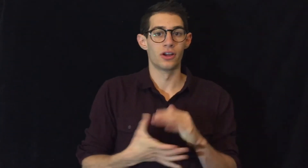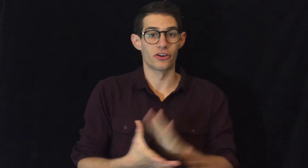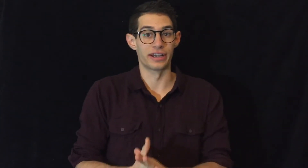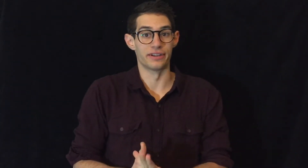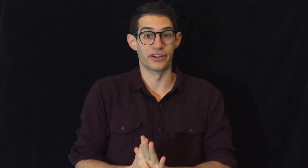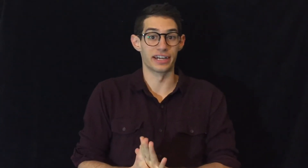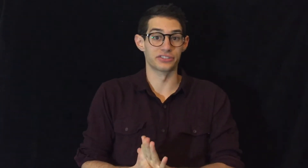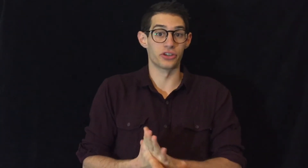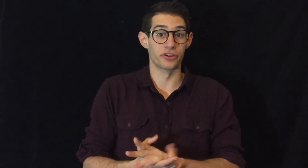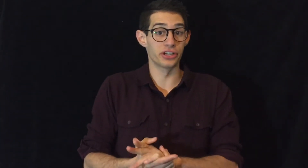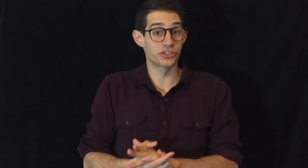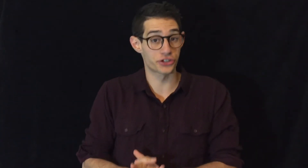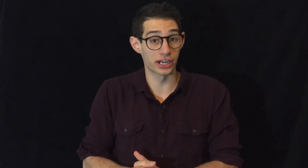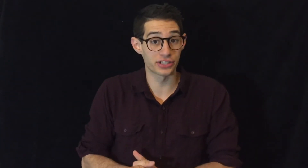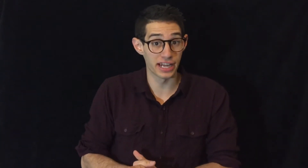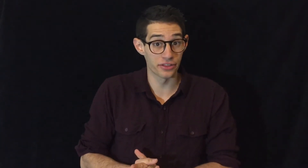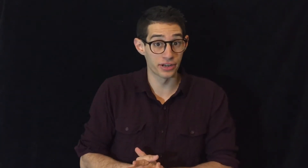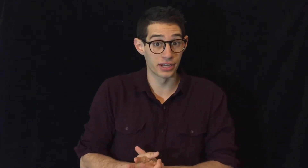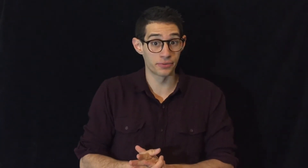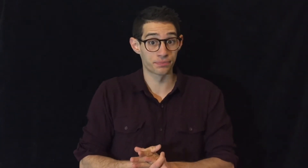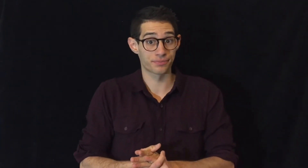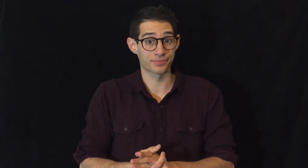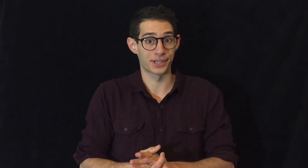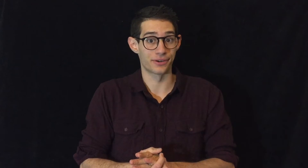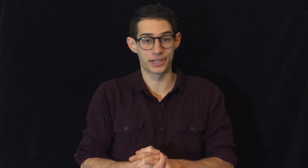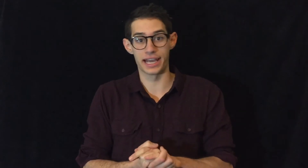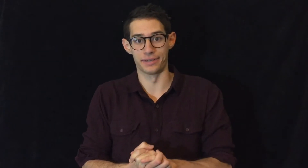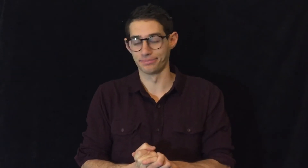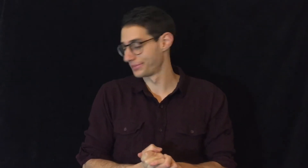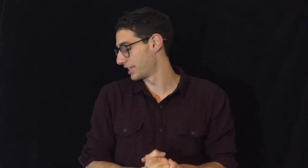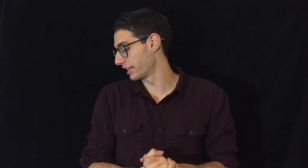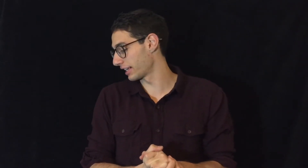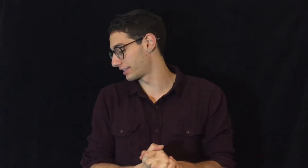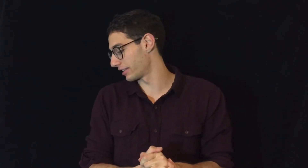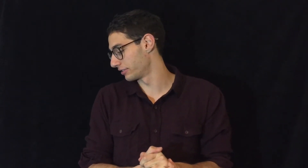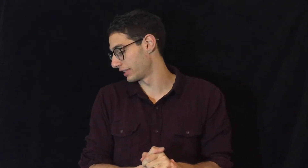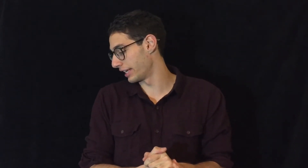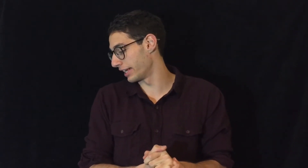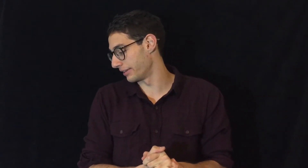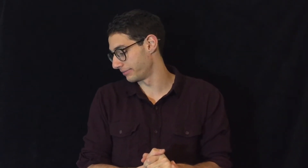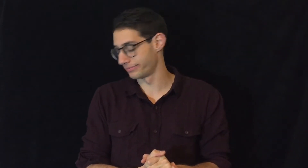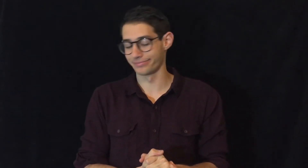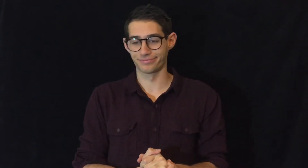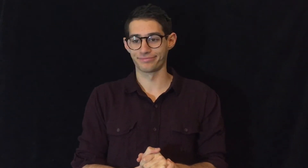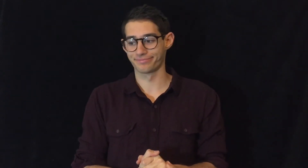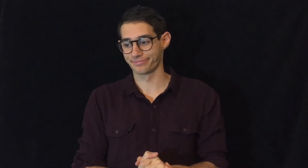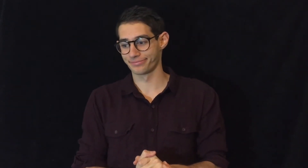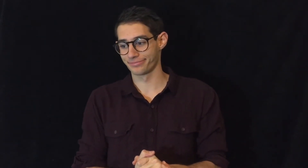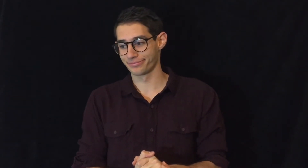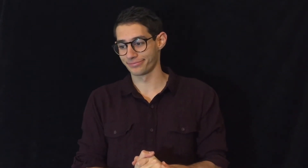Alright, are you guys all ready to try it together now? Okay, Alexa, hit it.